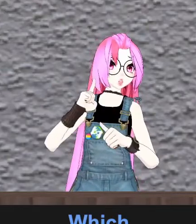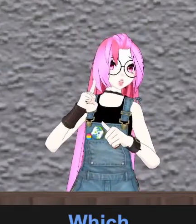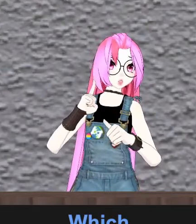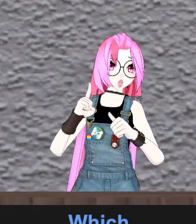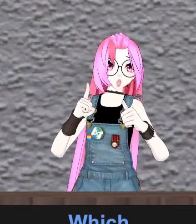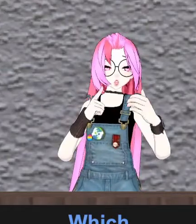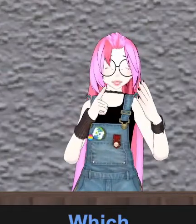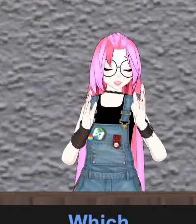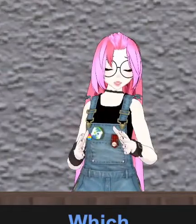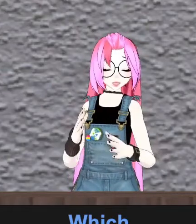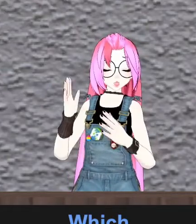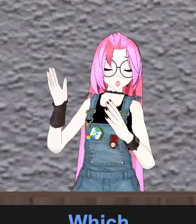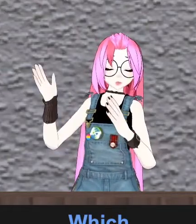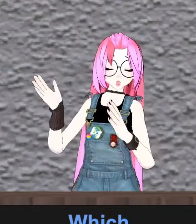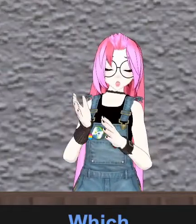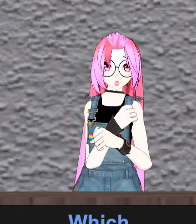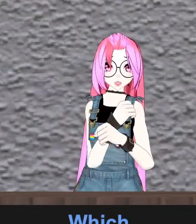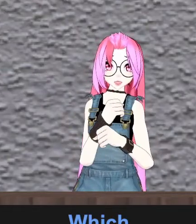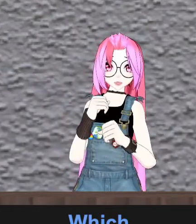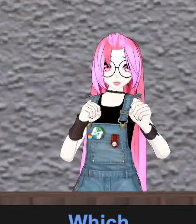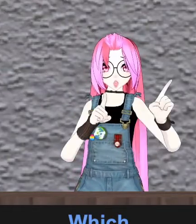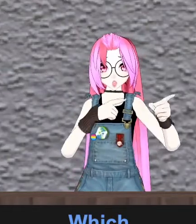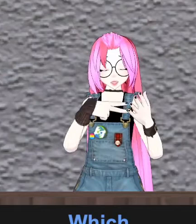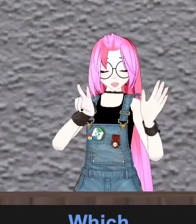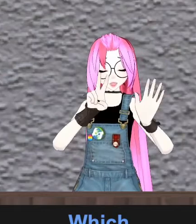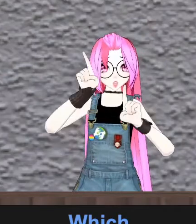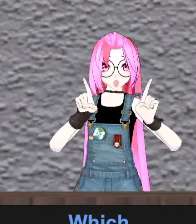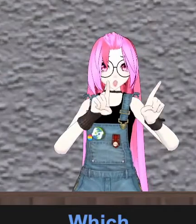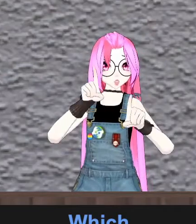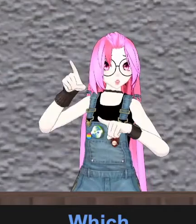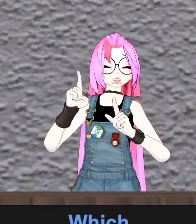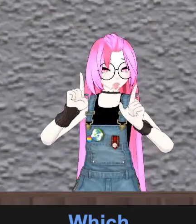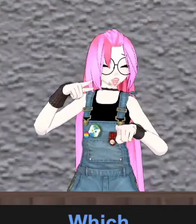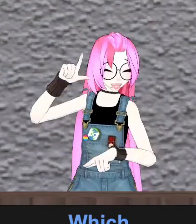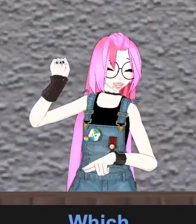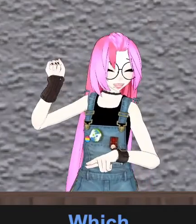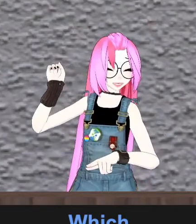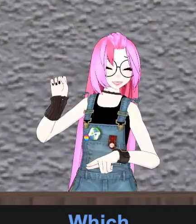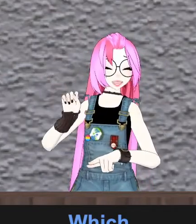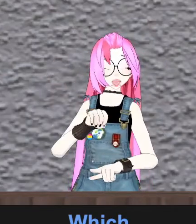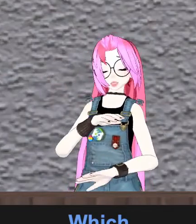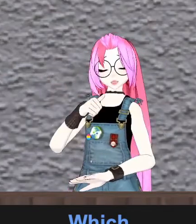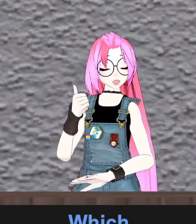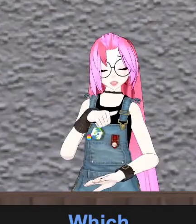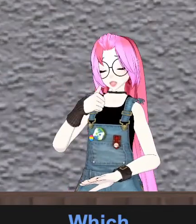deaf person to win Dancing with the Stars. He went to Gallaudet. And a bunch of